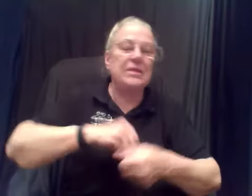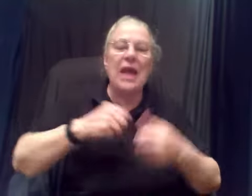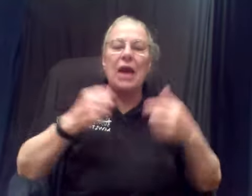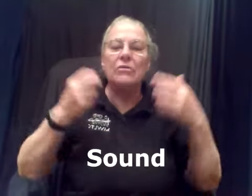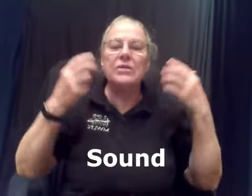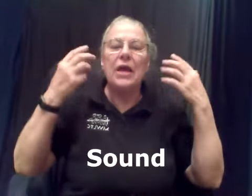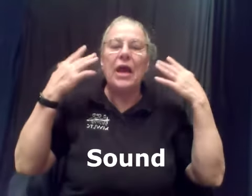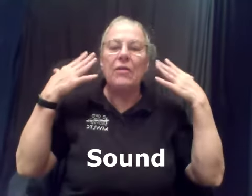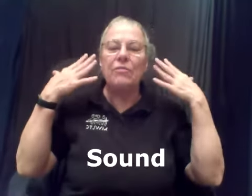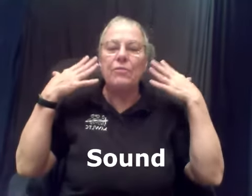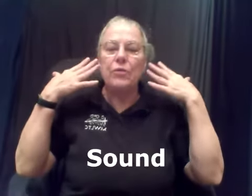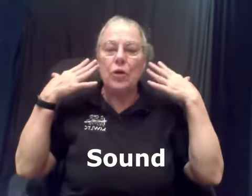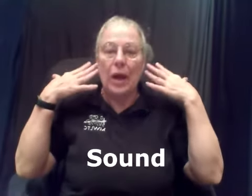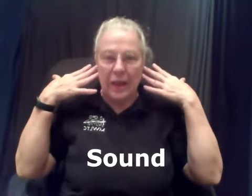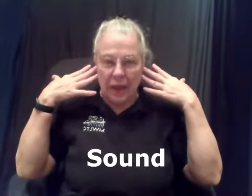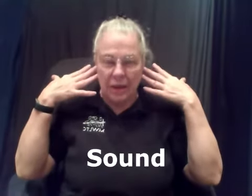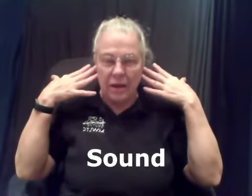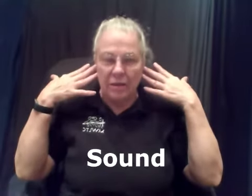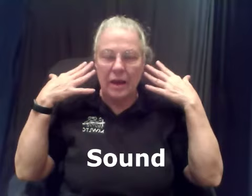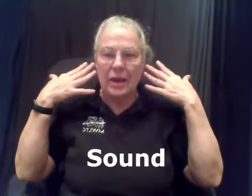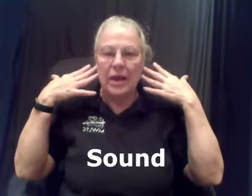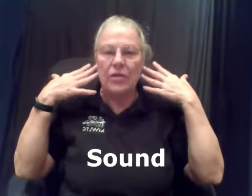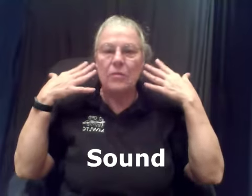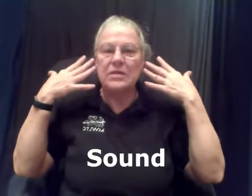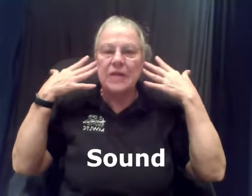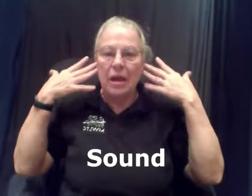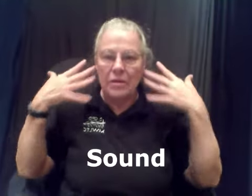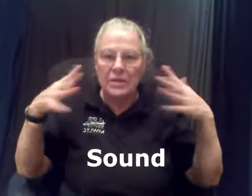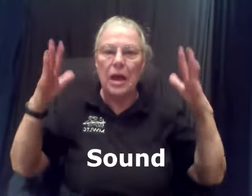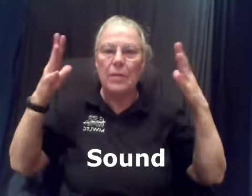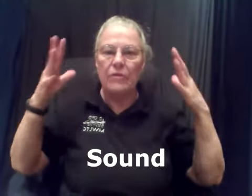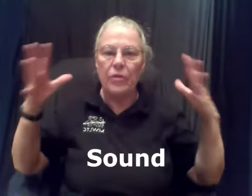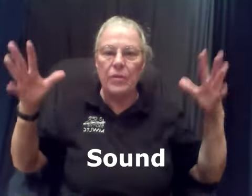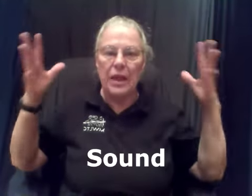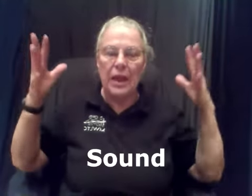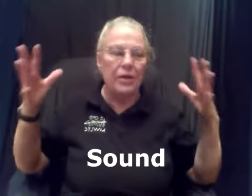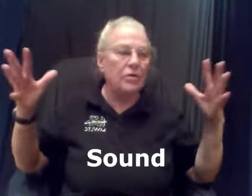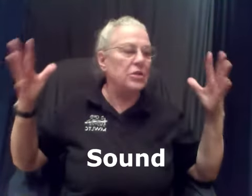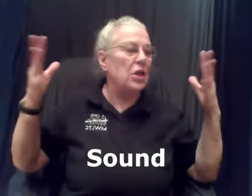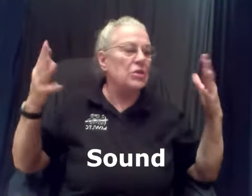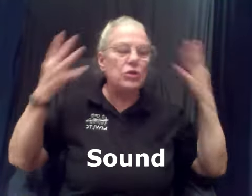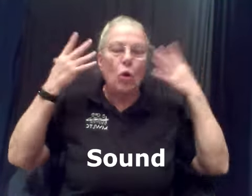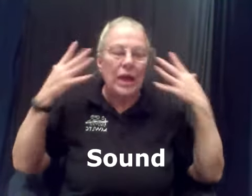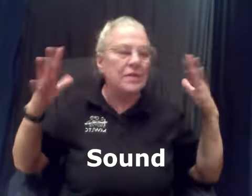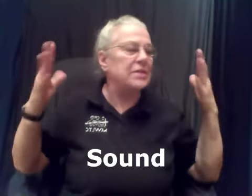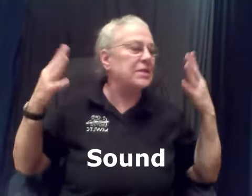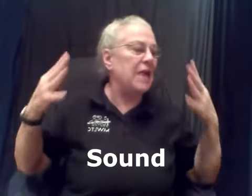Sounds. And again, anything with sound is coming from the ears. So it